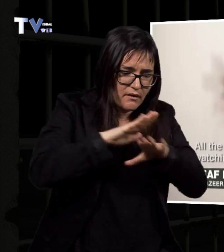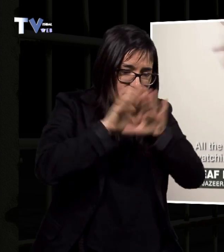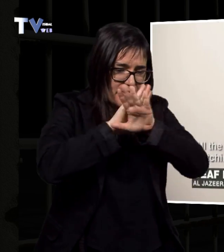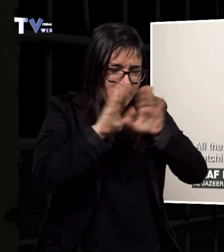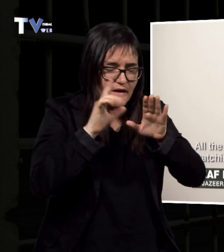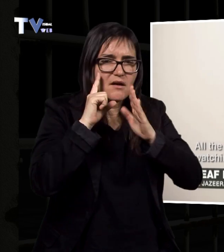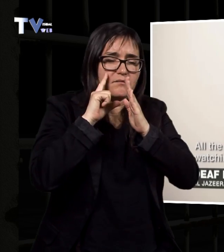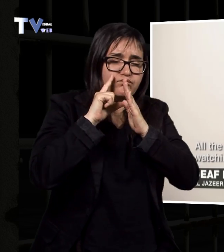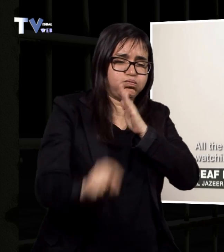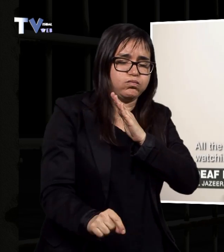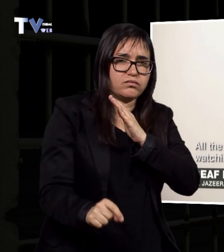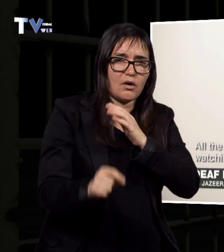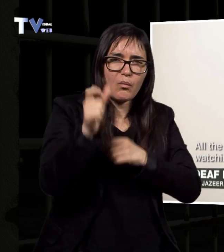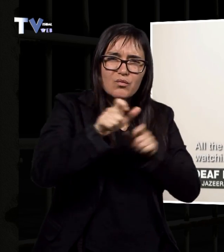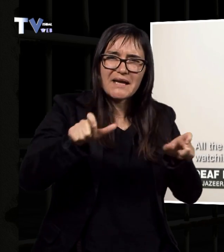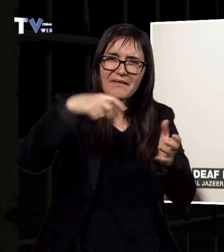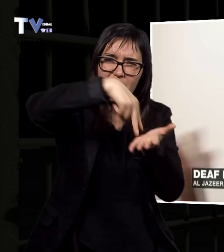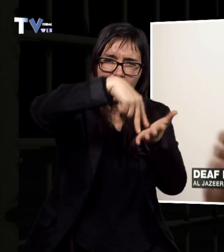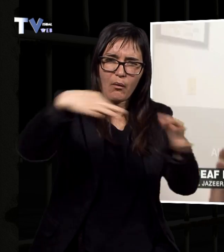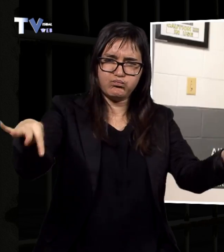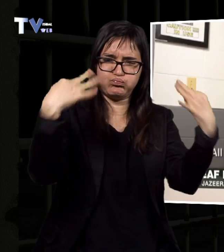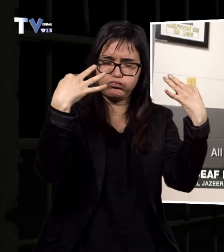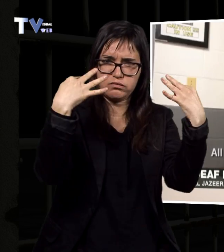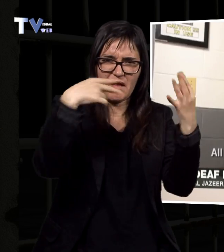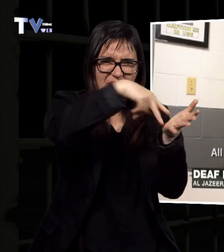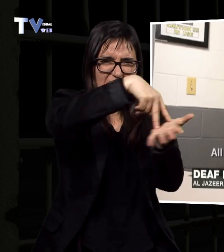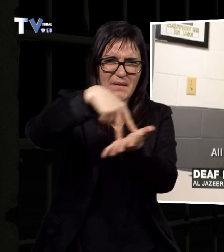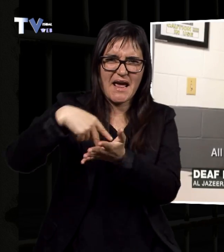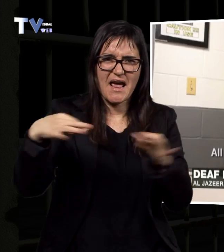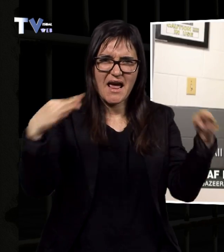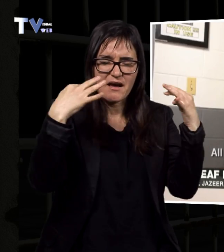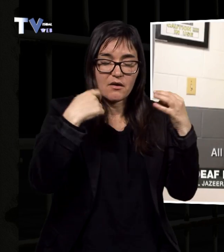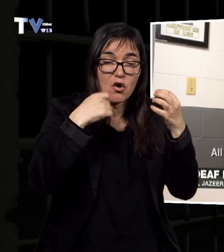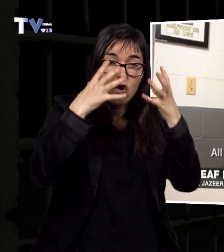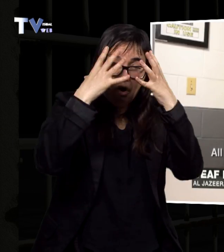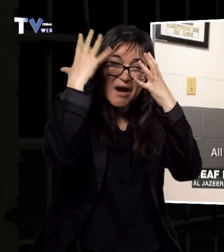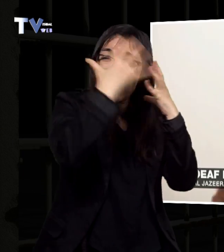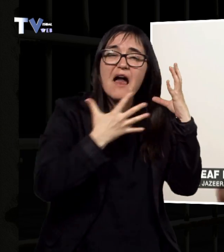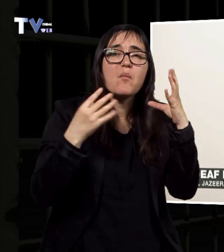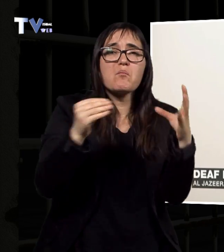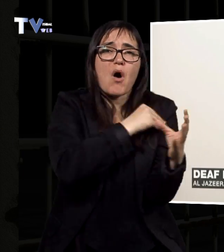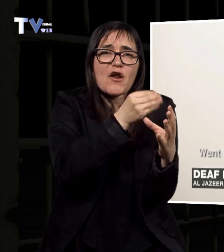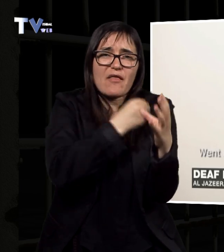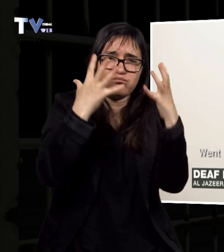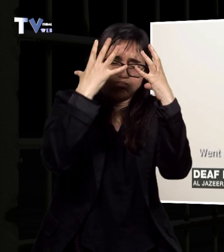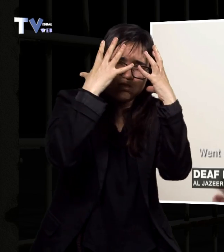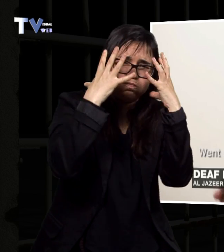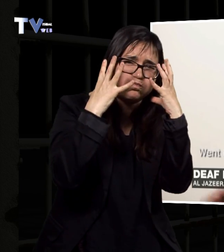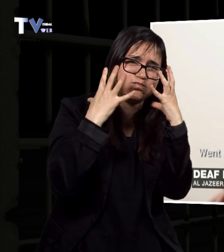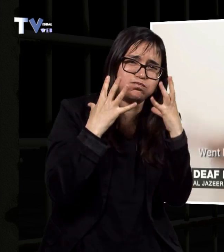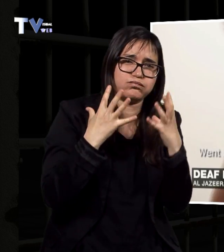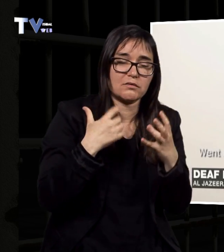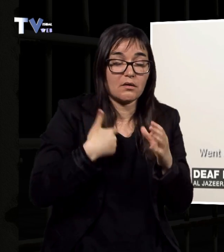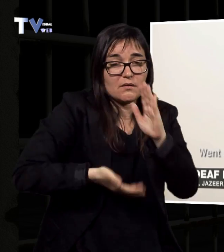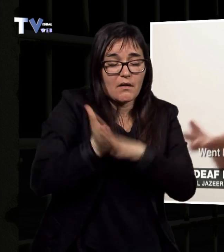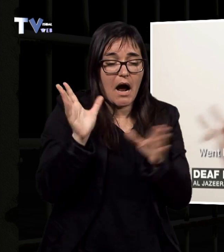out, all the people were standing in the rail and watching. Go back to my room, all purple, they beat me. Go back to my